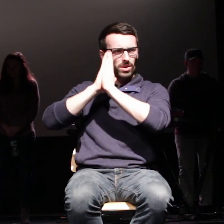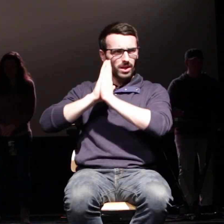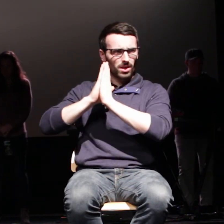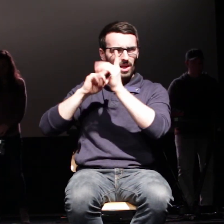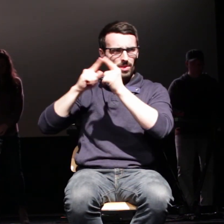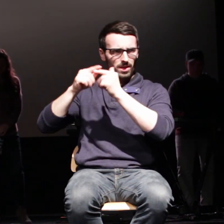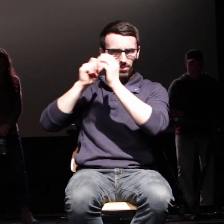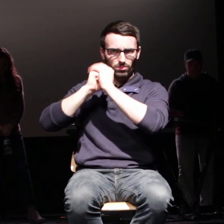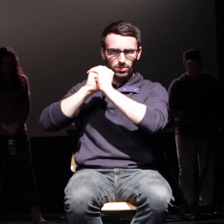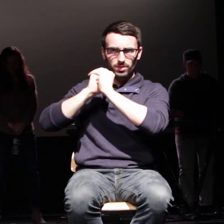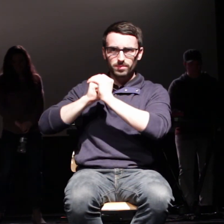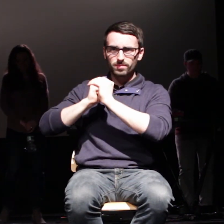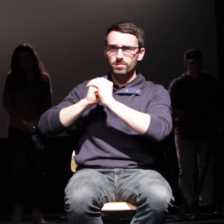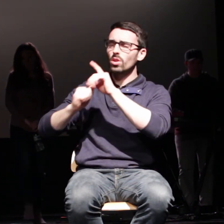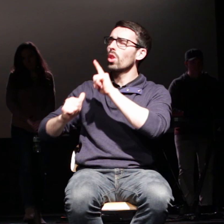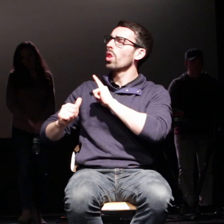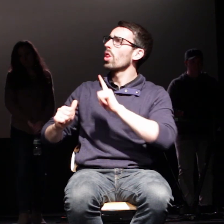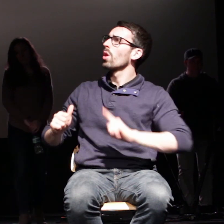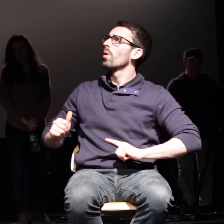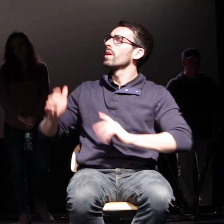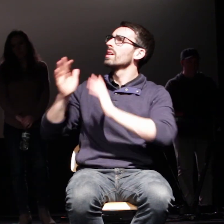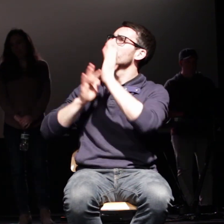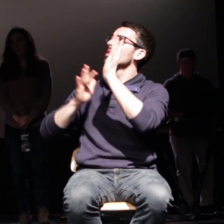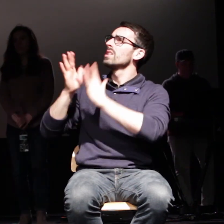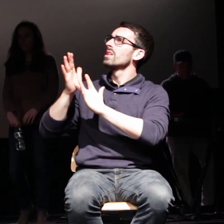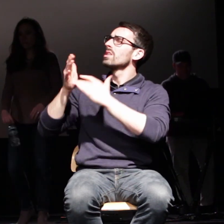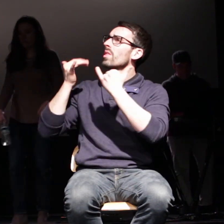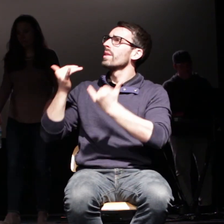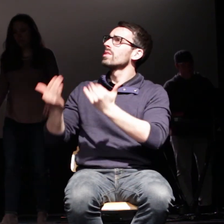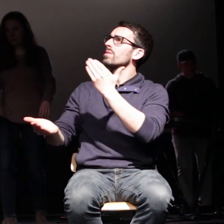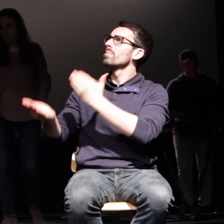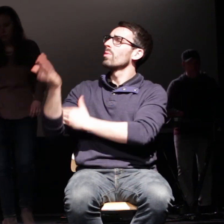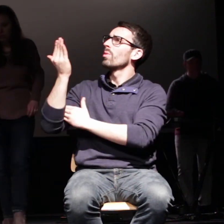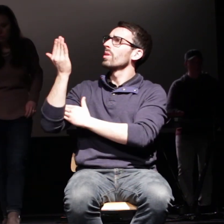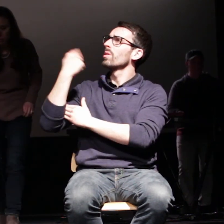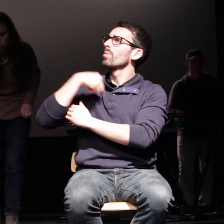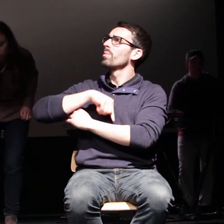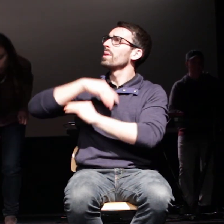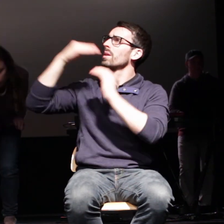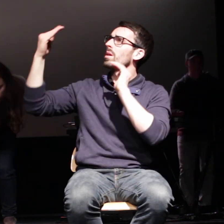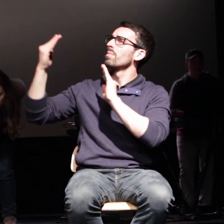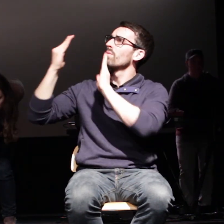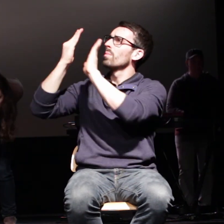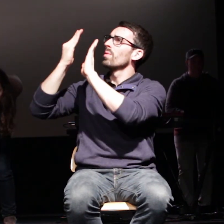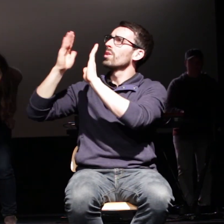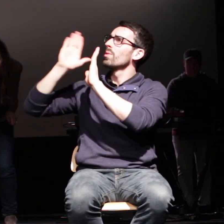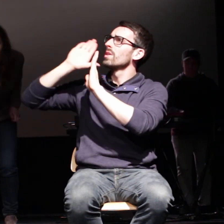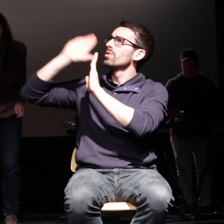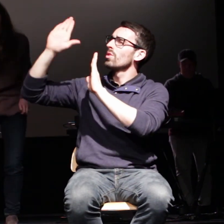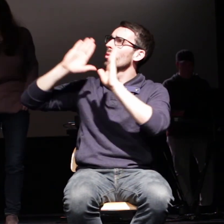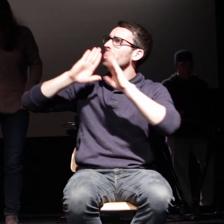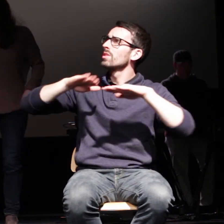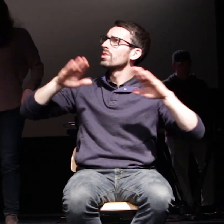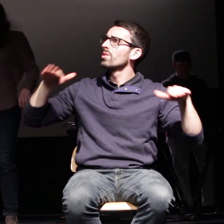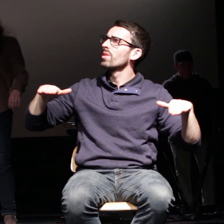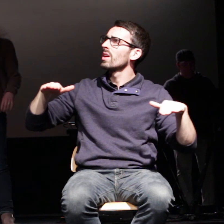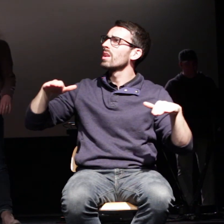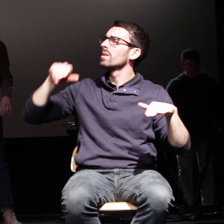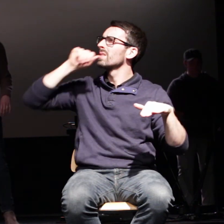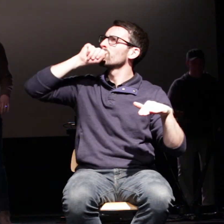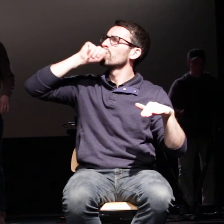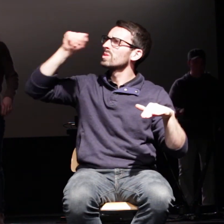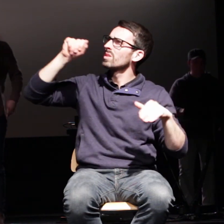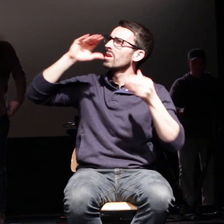come. Lord Jesus, this morning we just come before you as your children. I love in that story that you